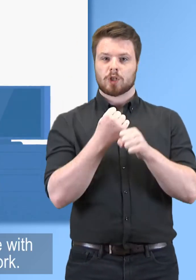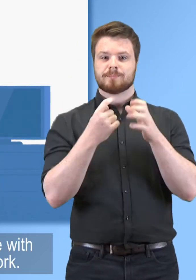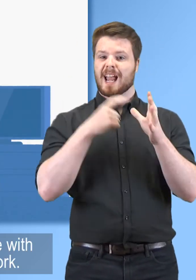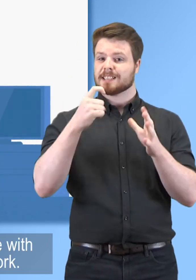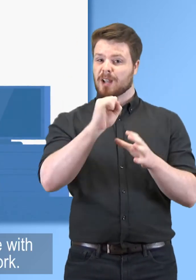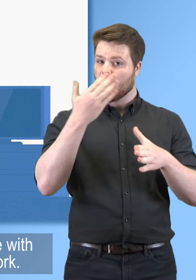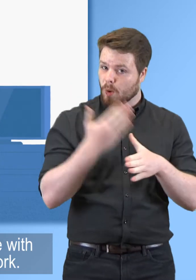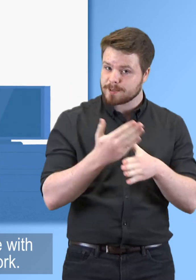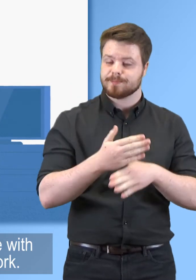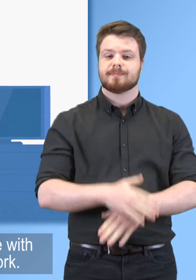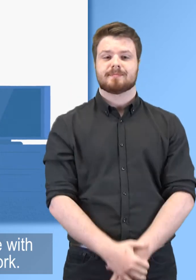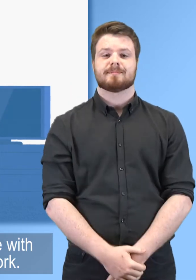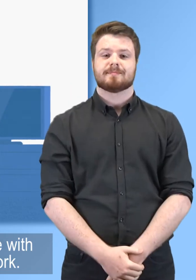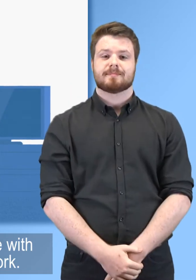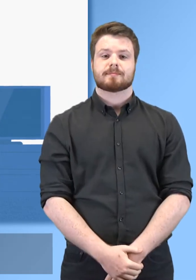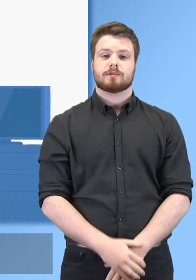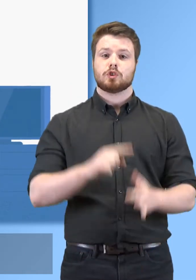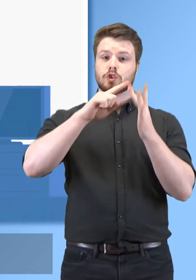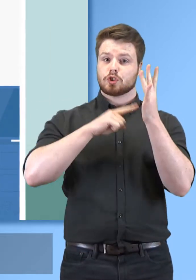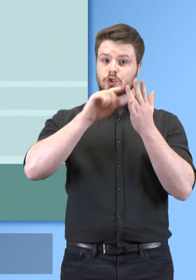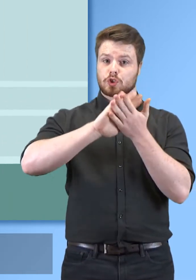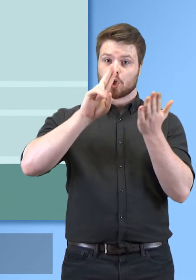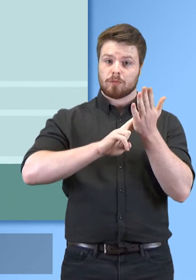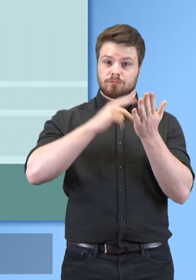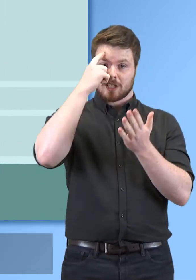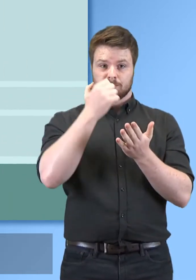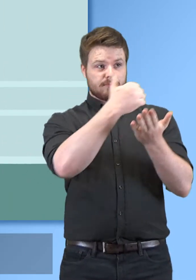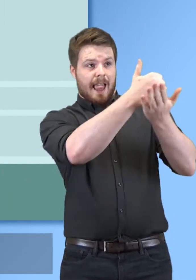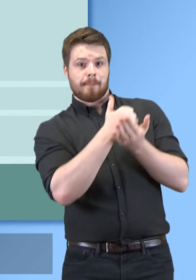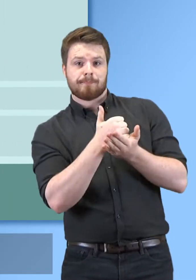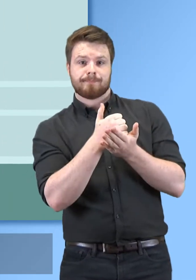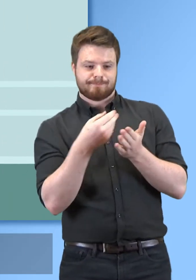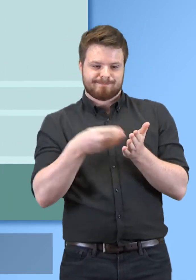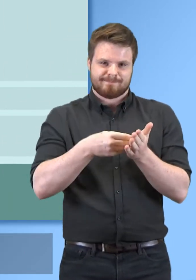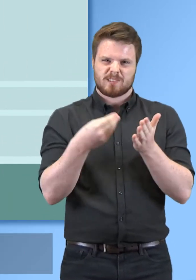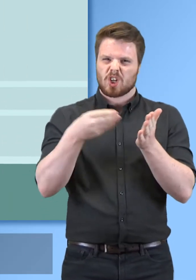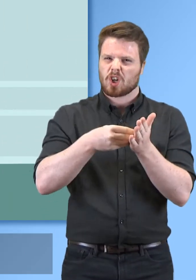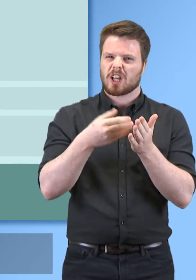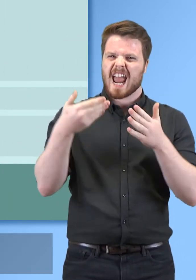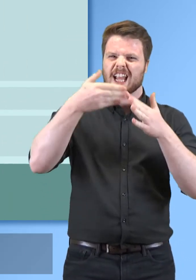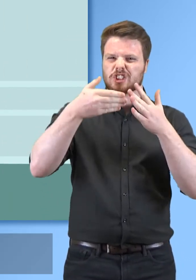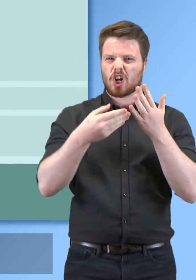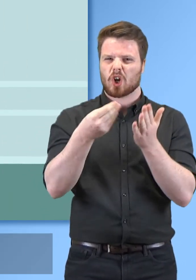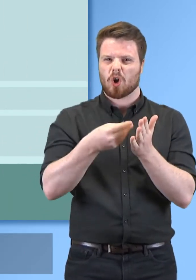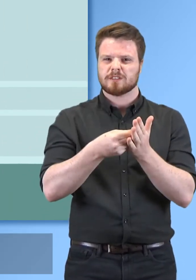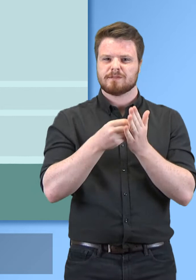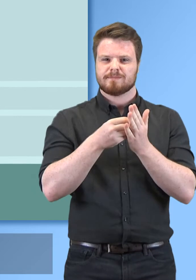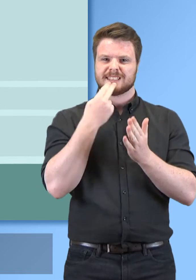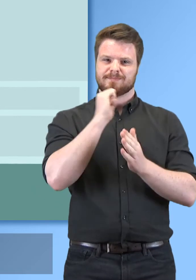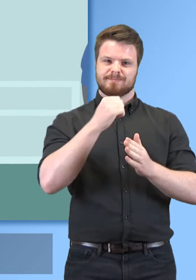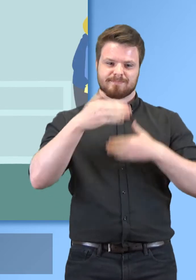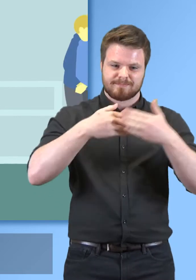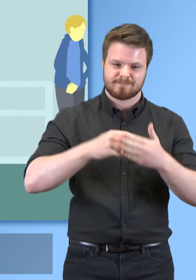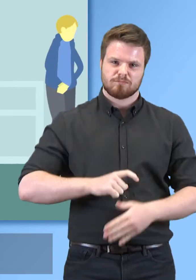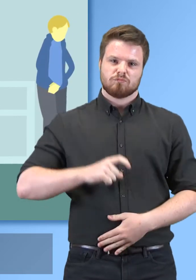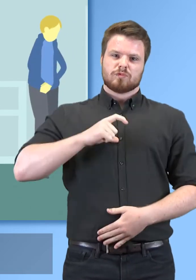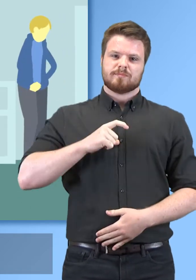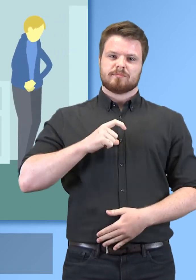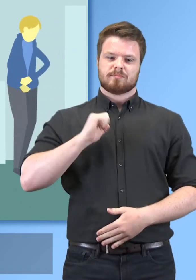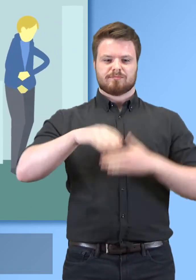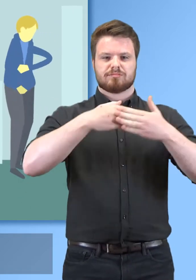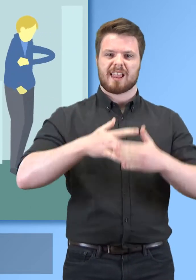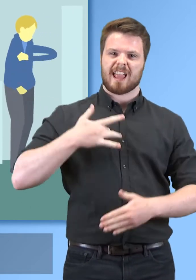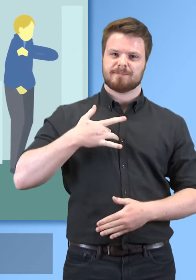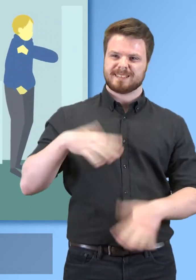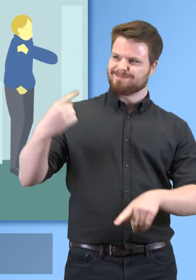by an accident at work. John can get help to cover the extra costs needed to give him the confidence to live on his own